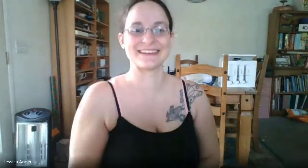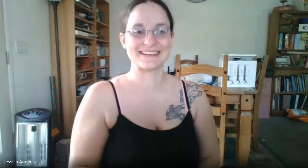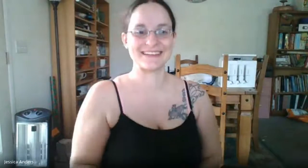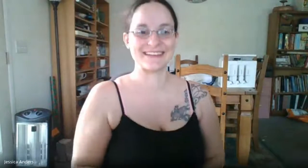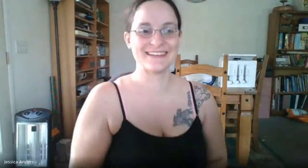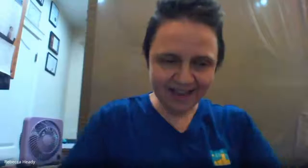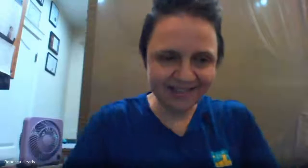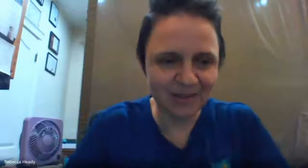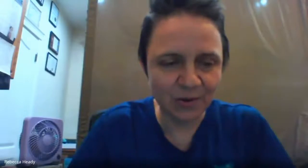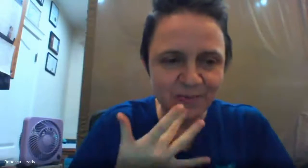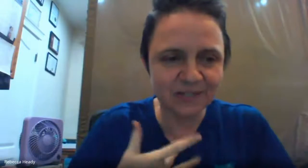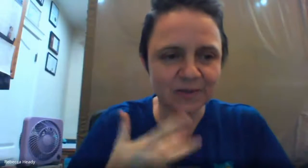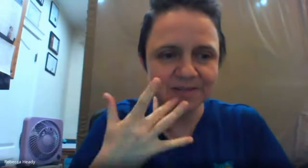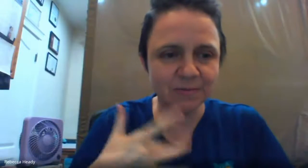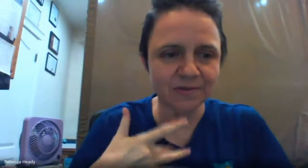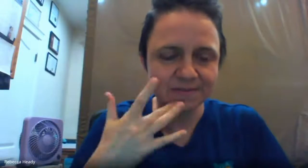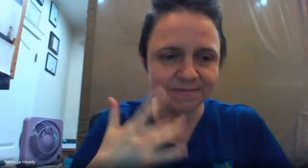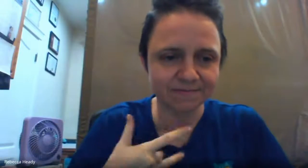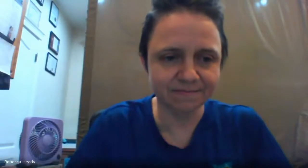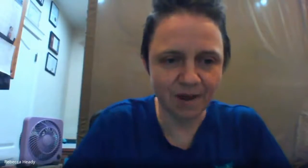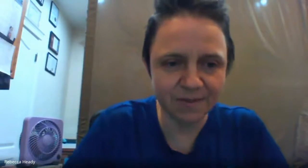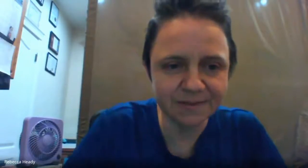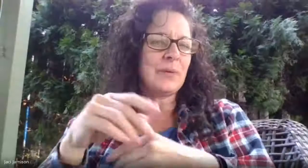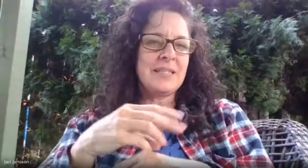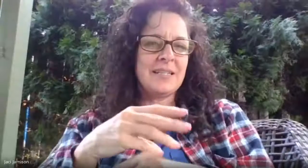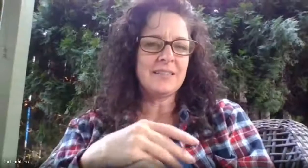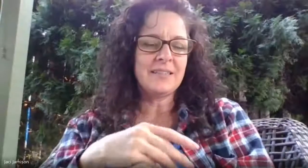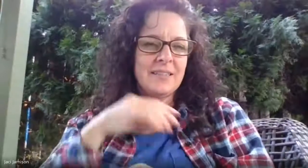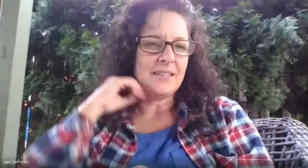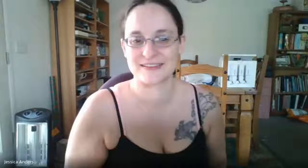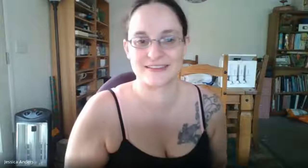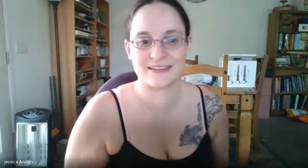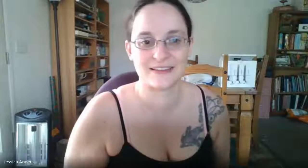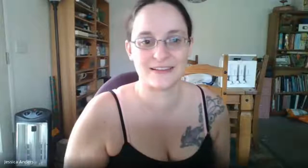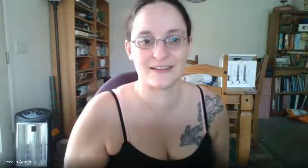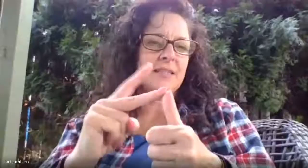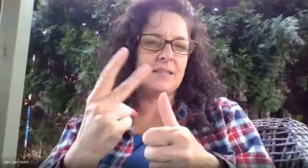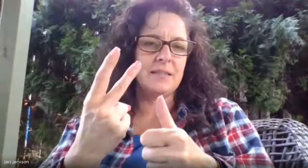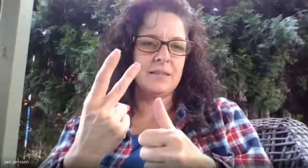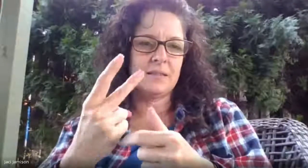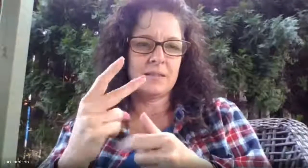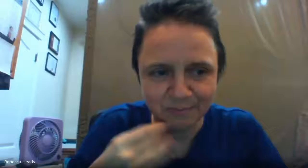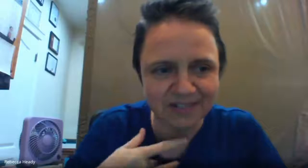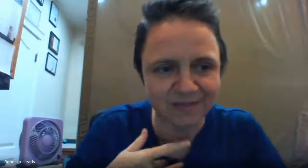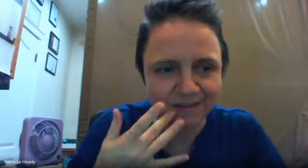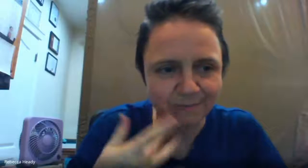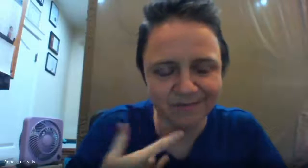Birthday. So this one is the most Many different ways, yeah. Yeah. mouth And then mouth to breast, basically breastfeeding. I don't know.